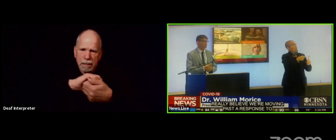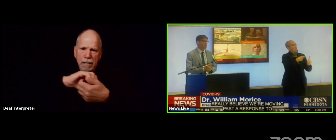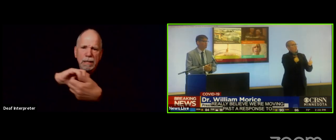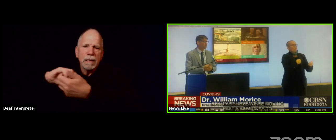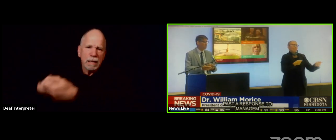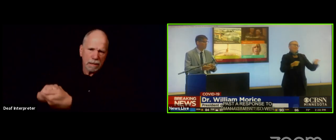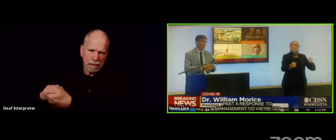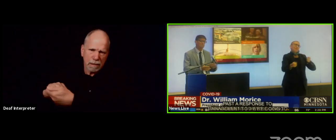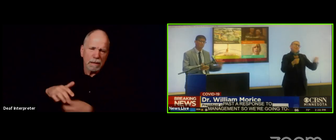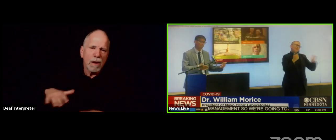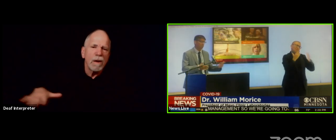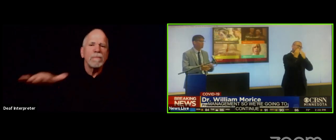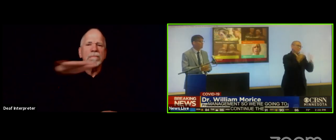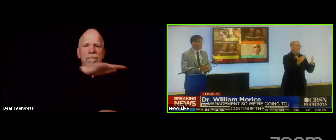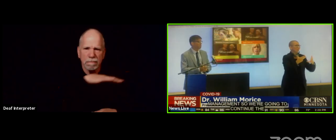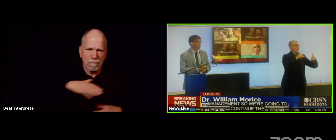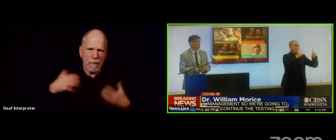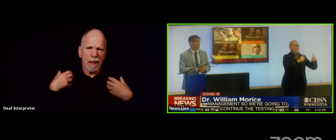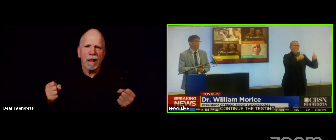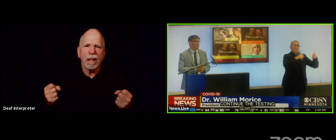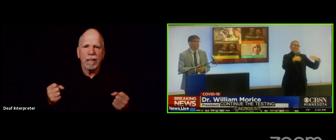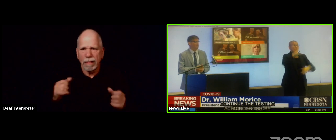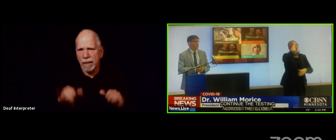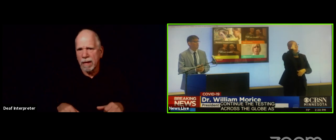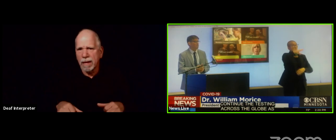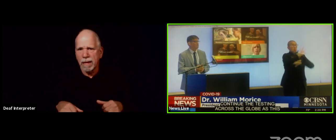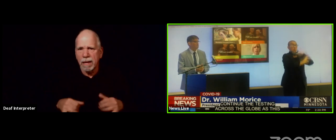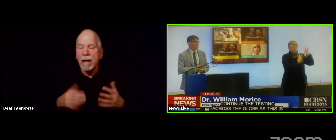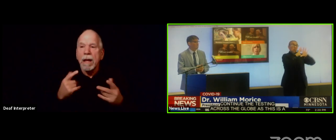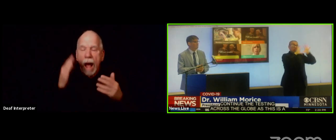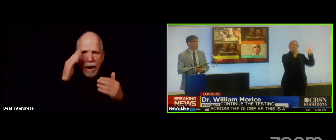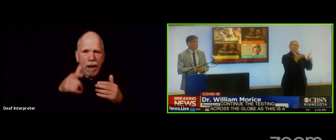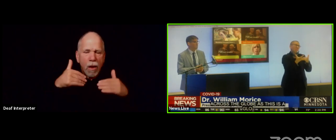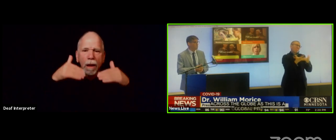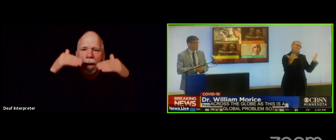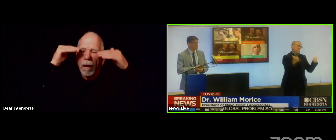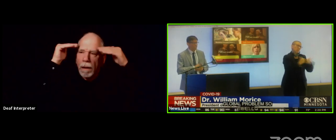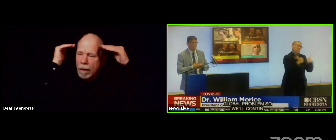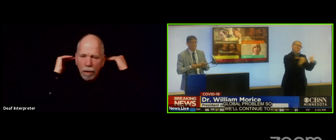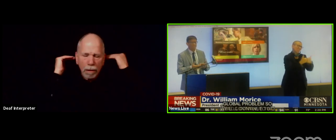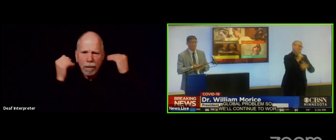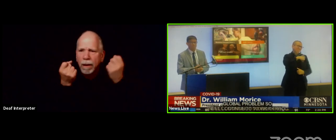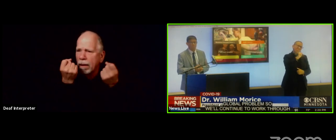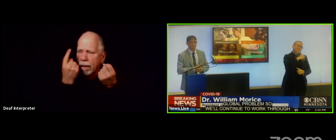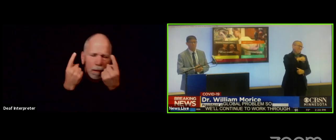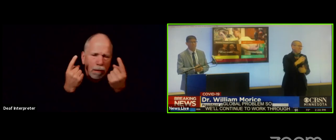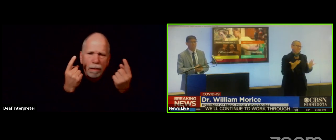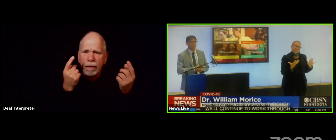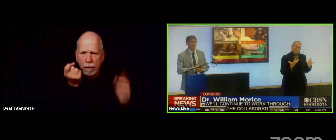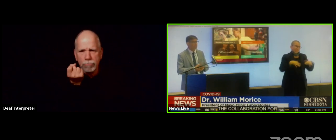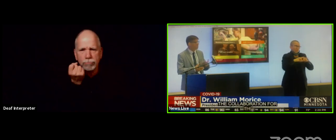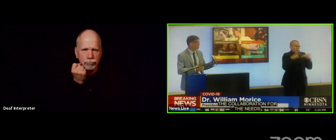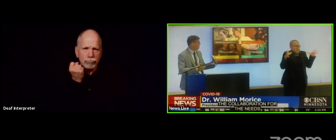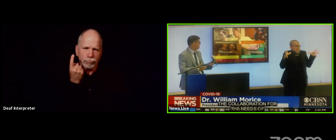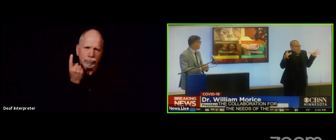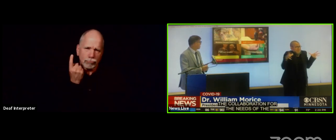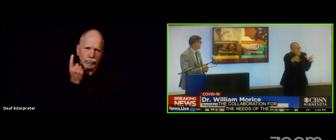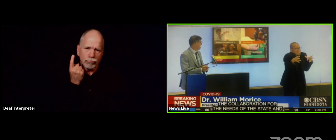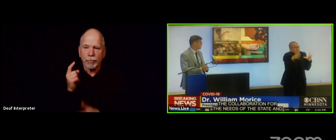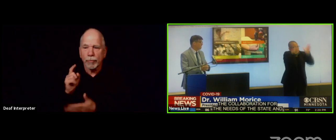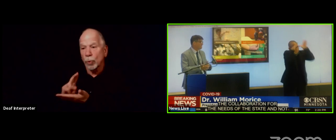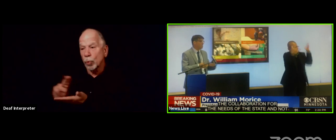global problem. So we'll continue to work through the collaboration for the needs of the state, and not just for the current state testing, but also, as